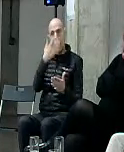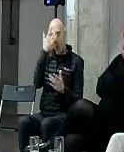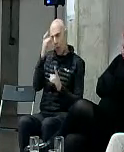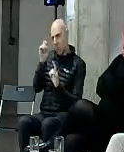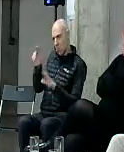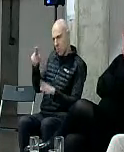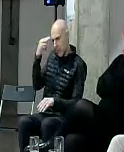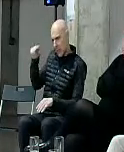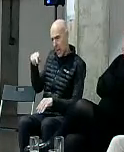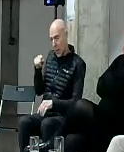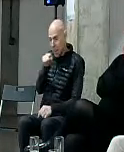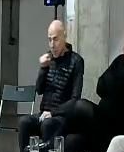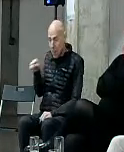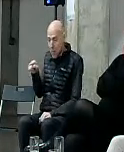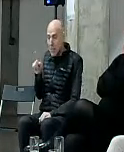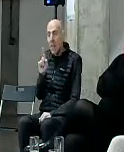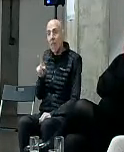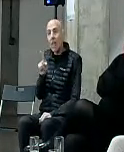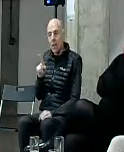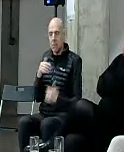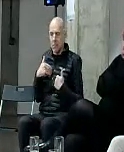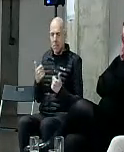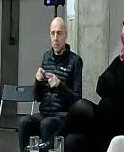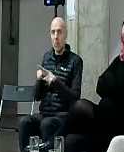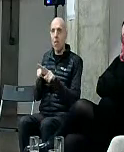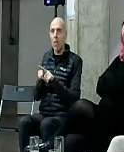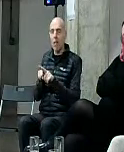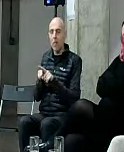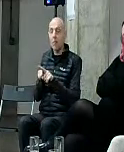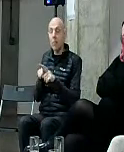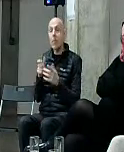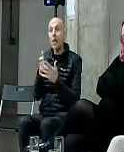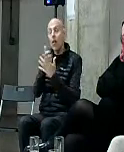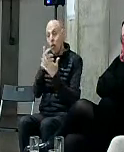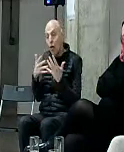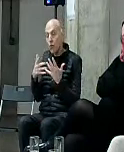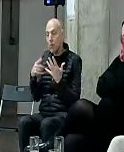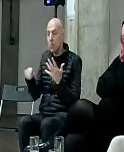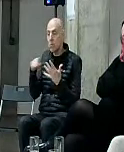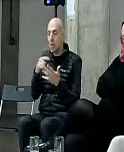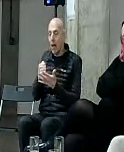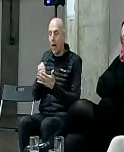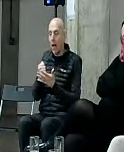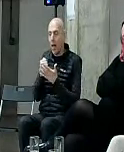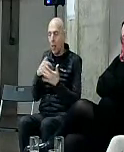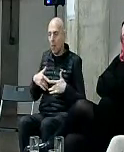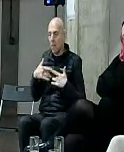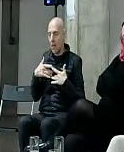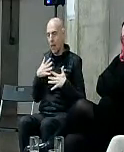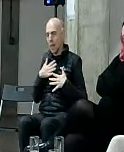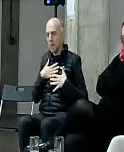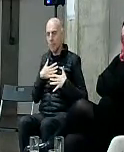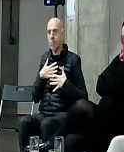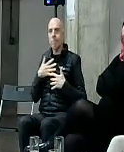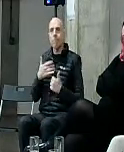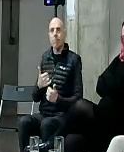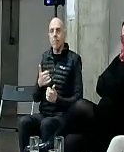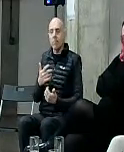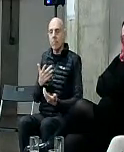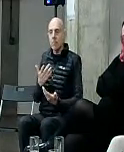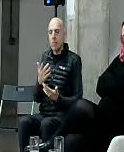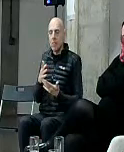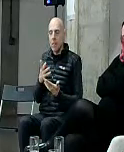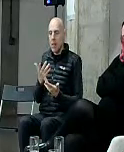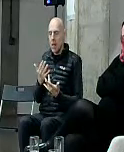names. Just those things are healing. There are lots of things that help us to feel good